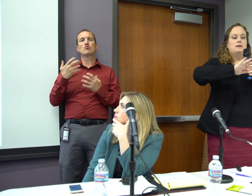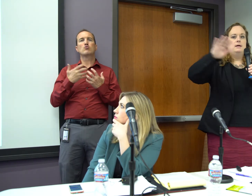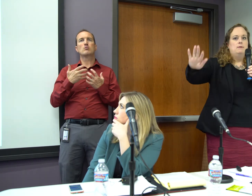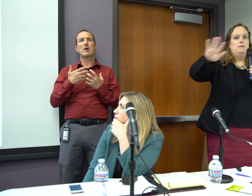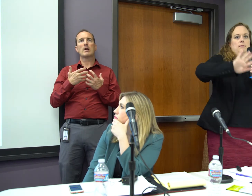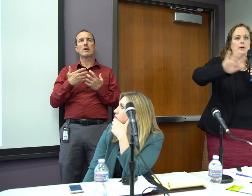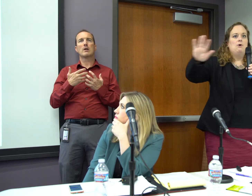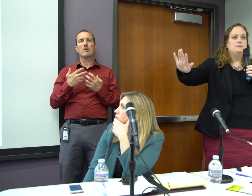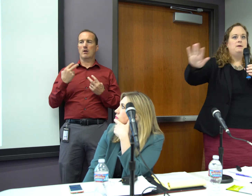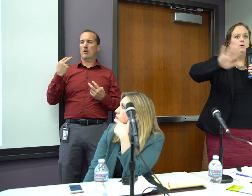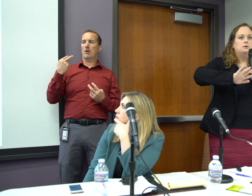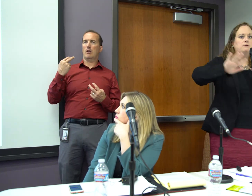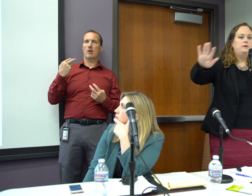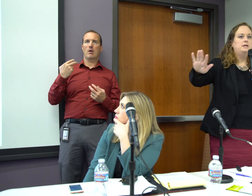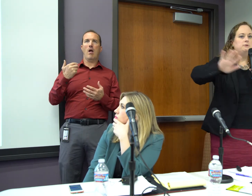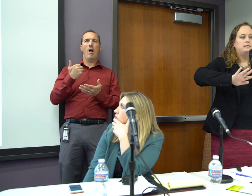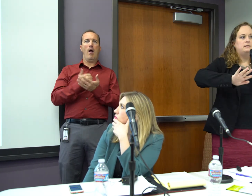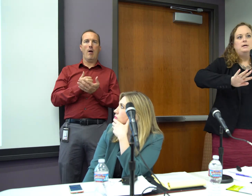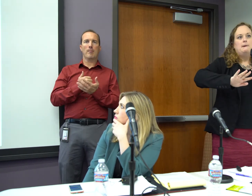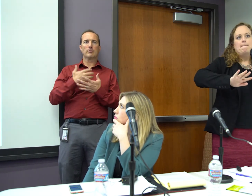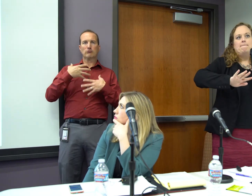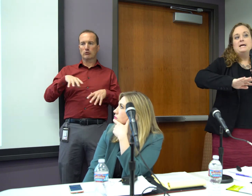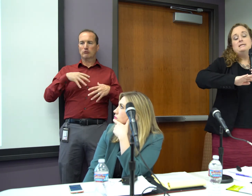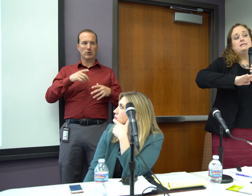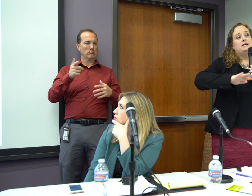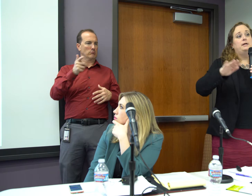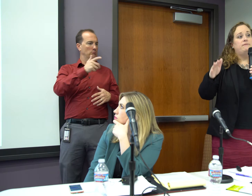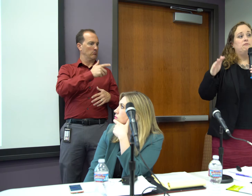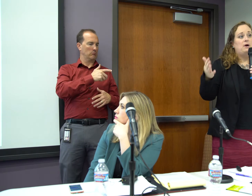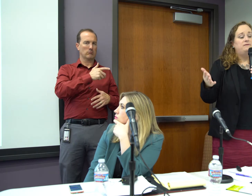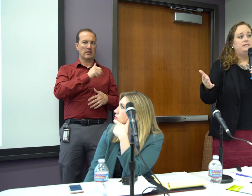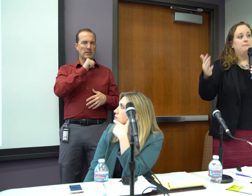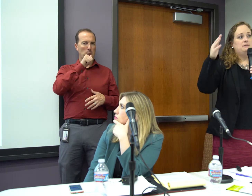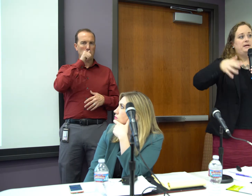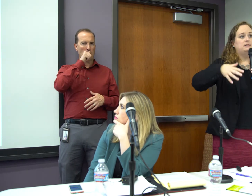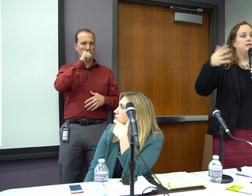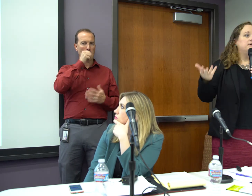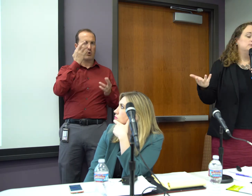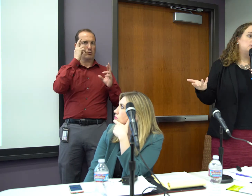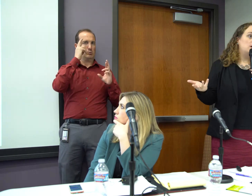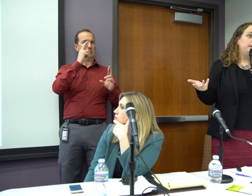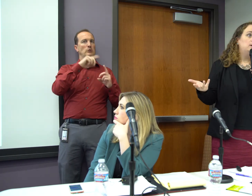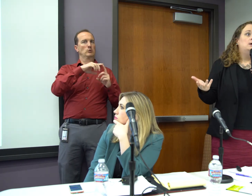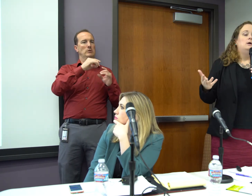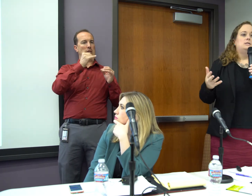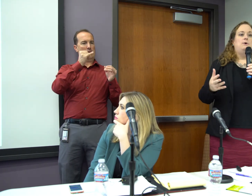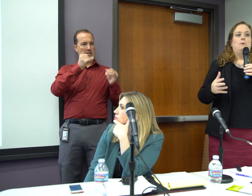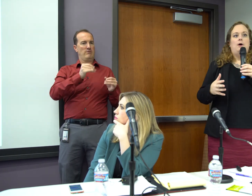and kind of like helps them alternatively get dressed. That's not necessarily a level of privacy that respects the individual